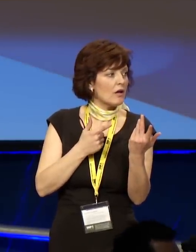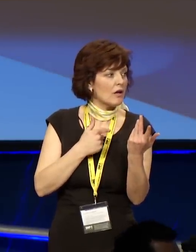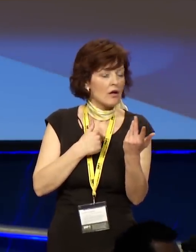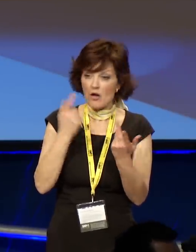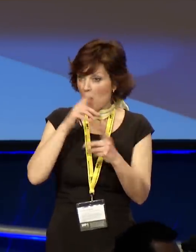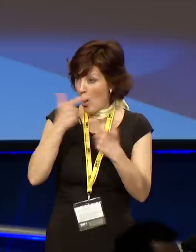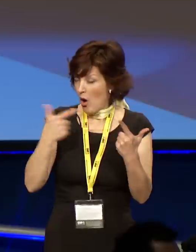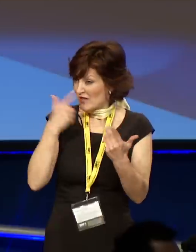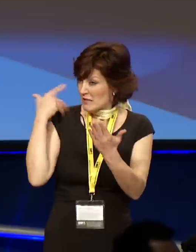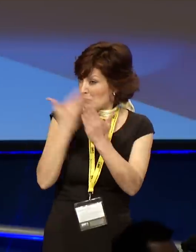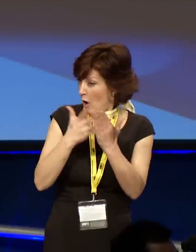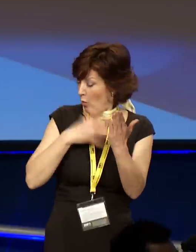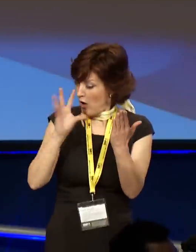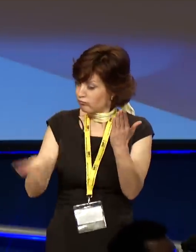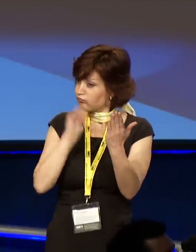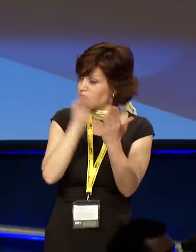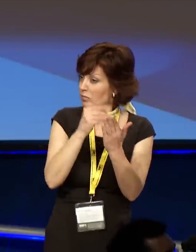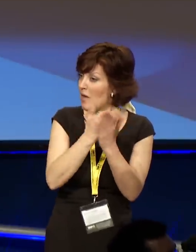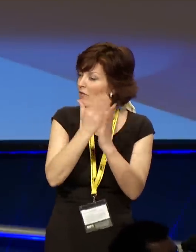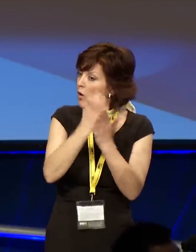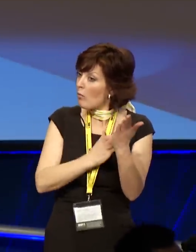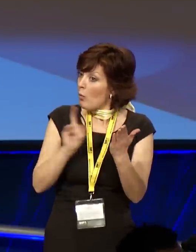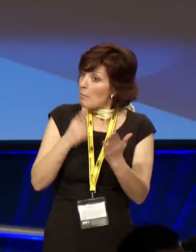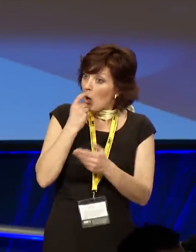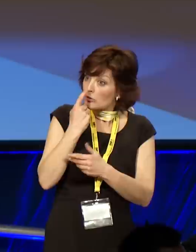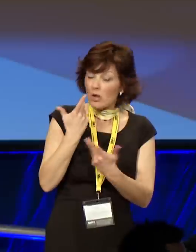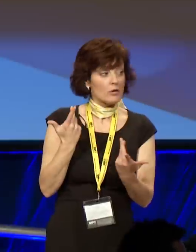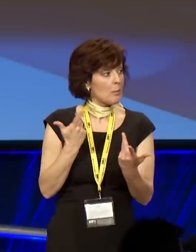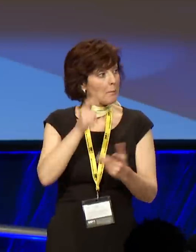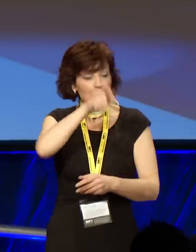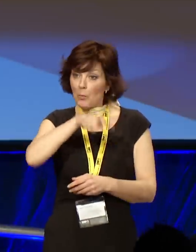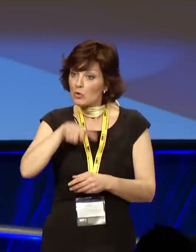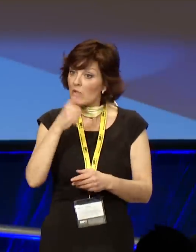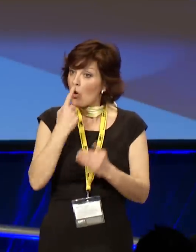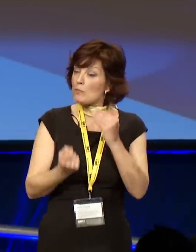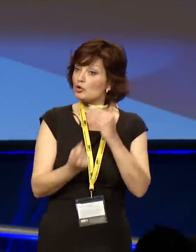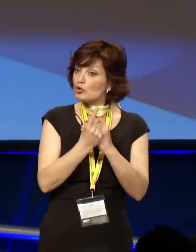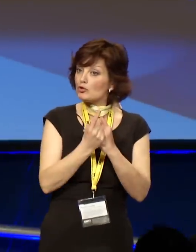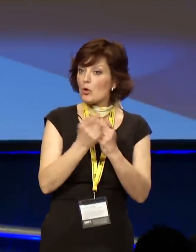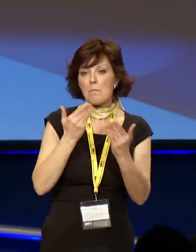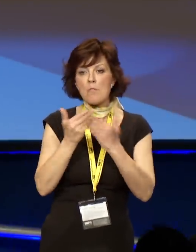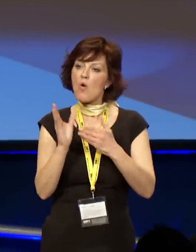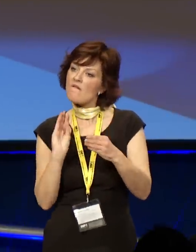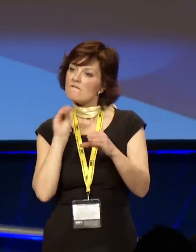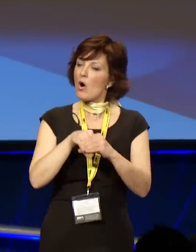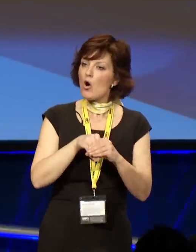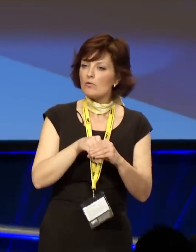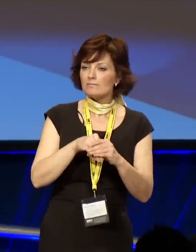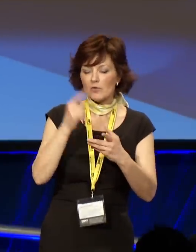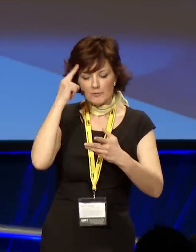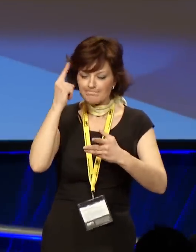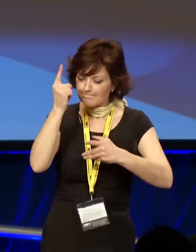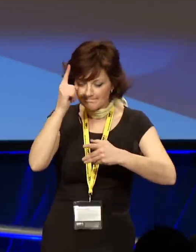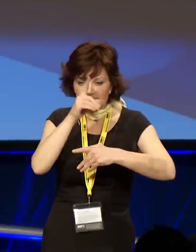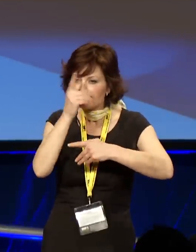such a demand for it to get put back on the curriculum, will there be a possibility that pupils will get the chance to be more involved in the designing of